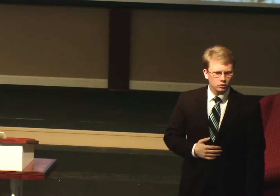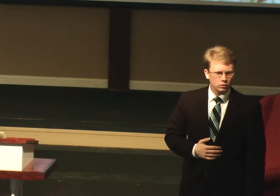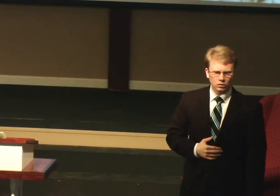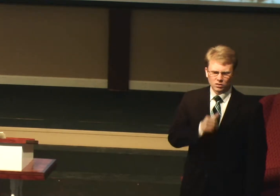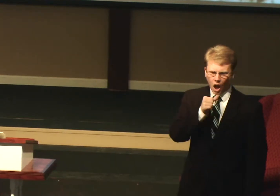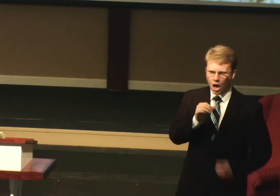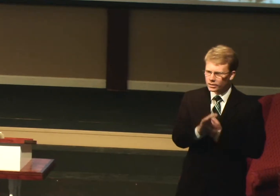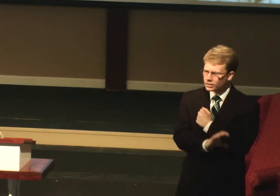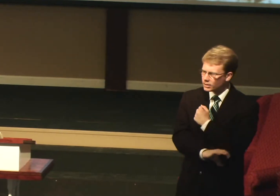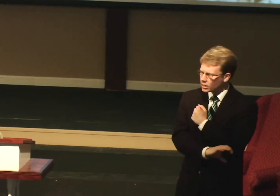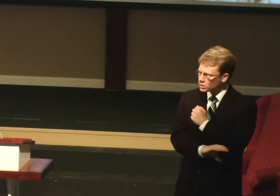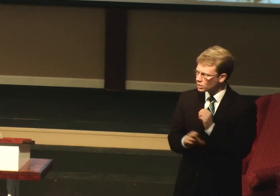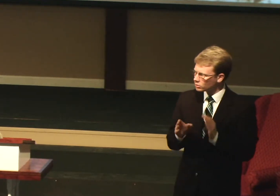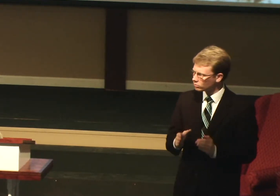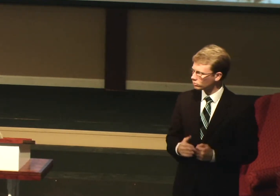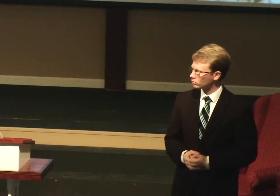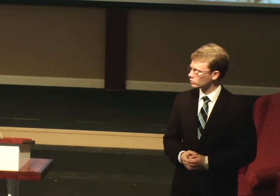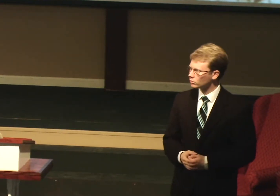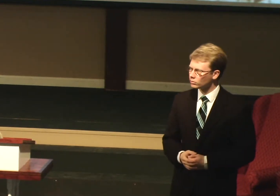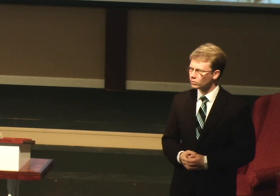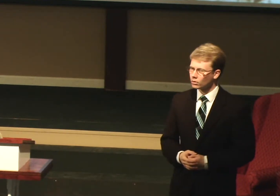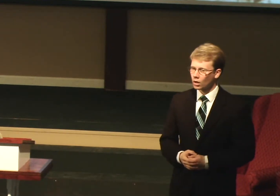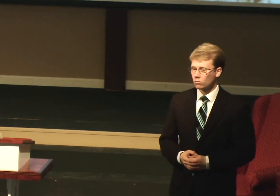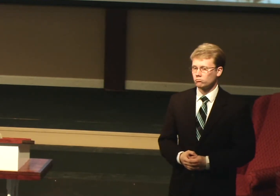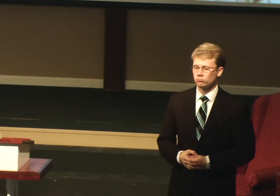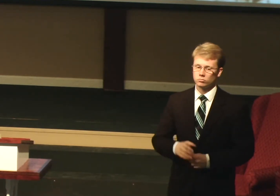that? Because they're not citizens.